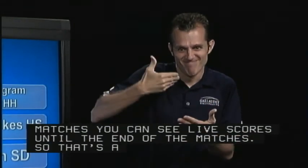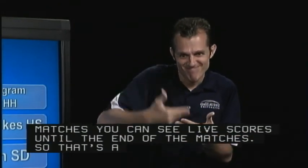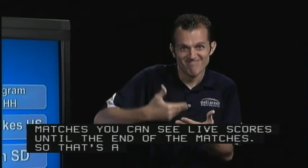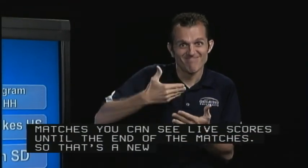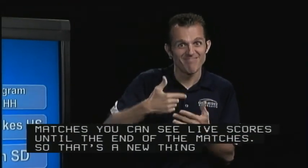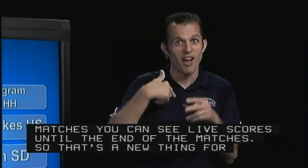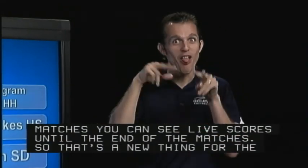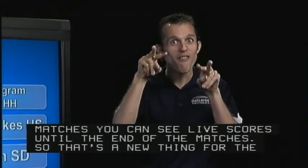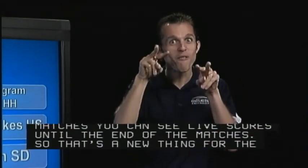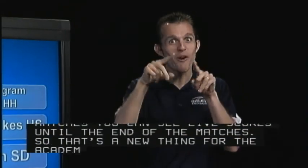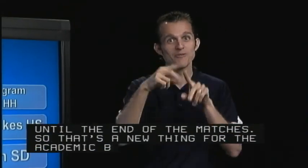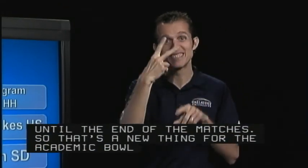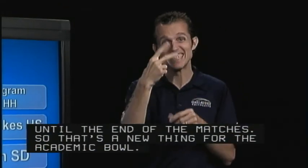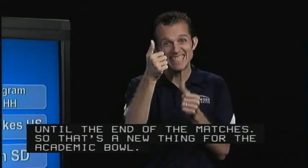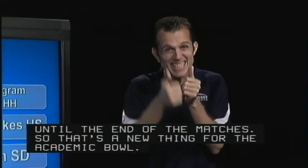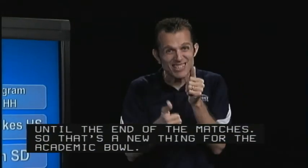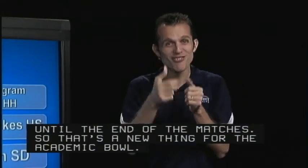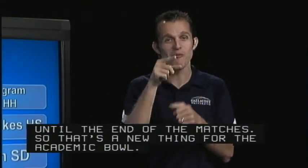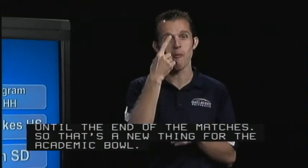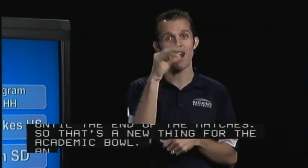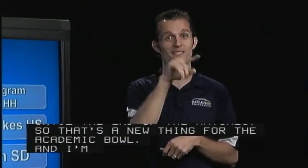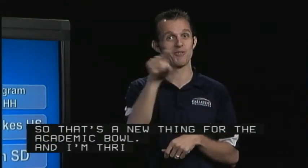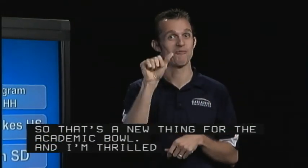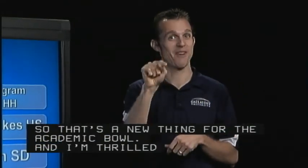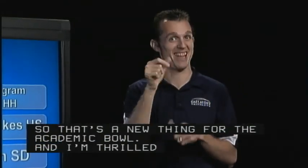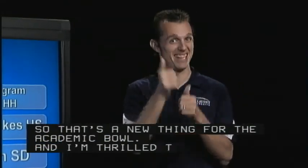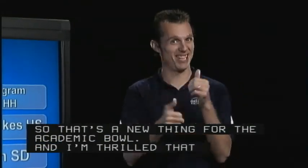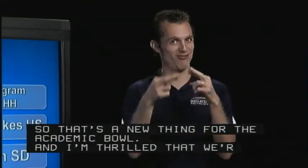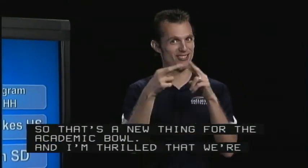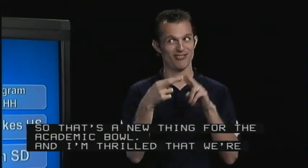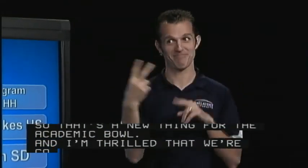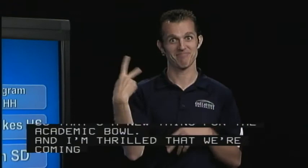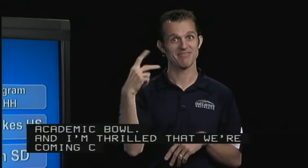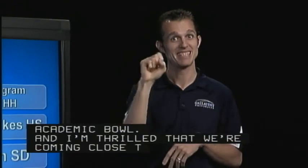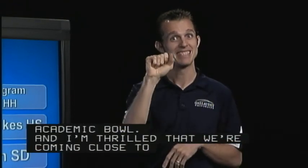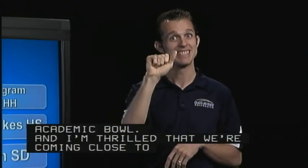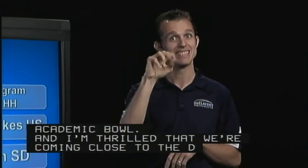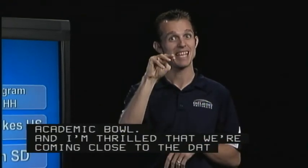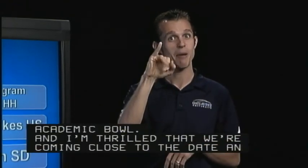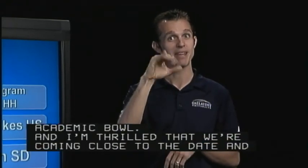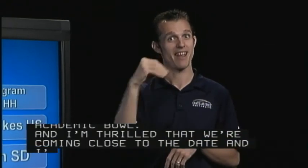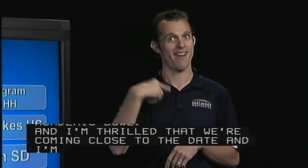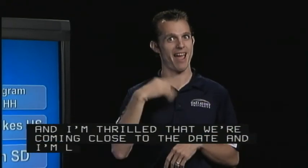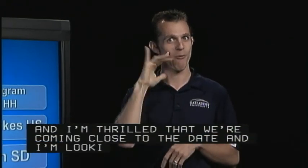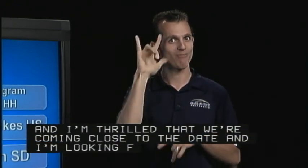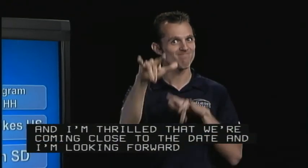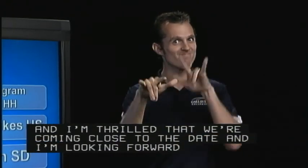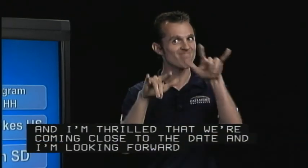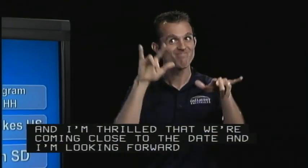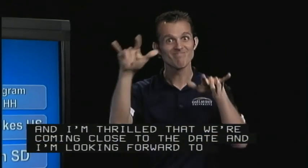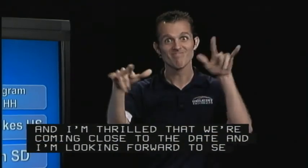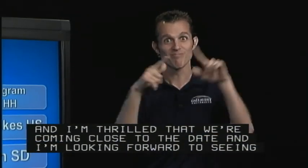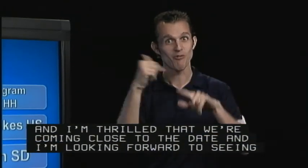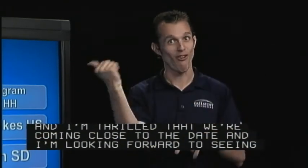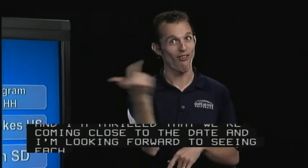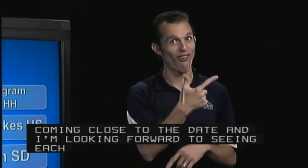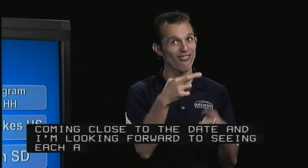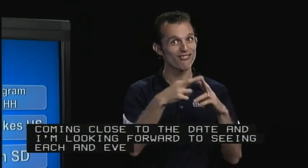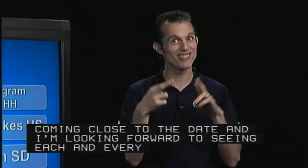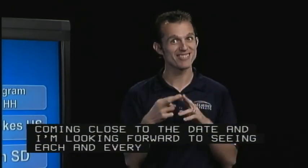thrilled that we're coming close to the date, and I'm looking forward to seeing each and every one of you at the regional competitions. Sammy